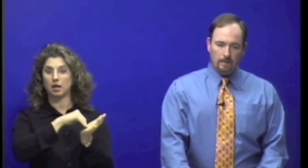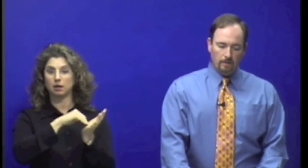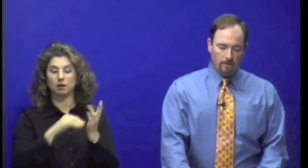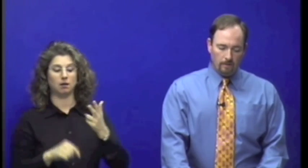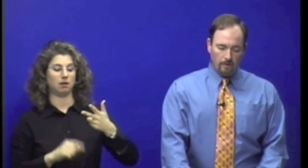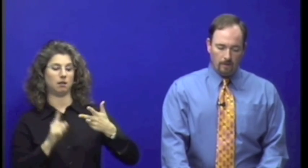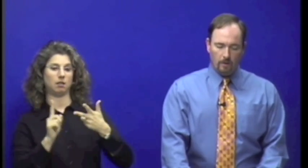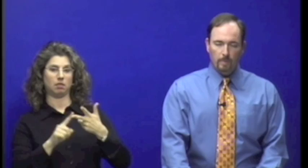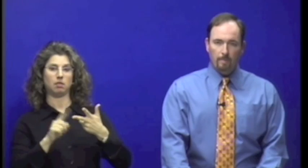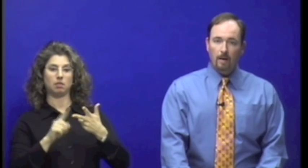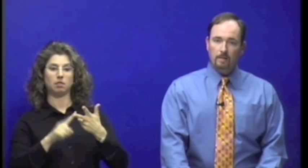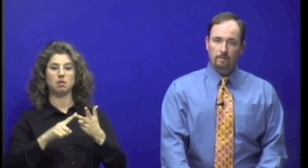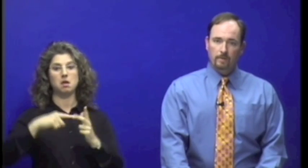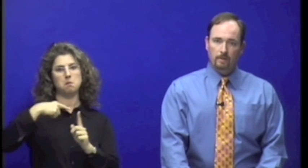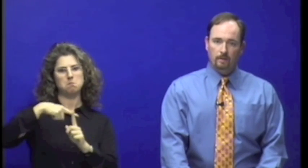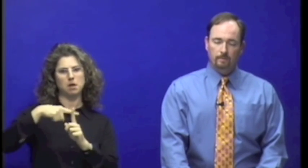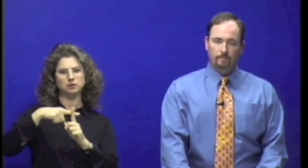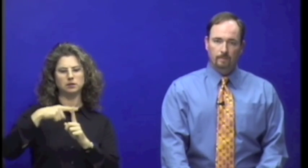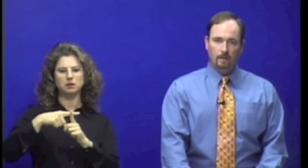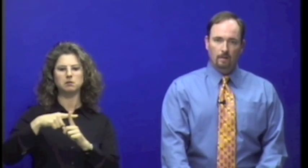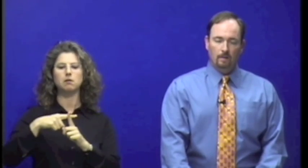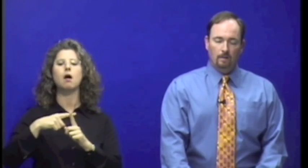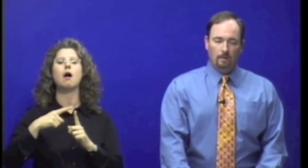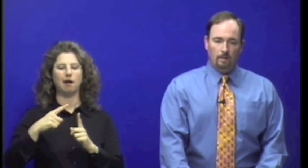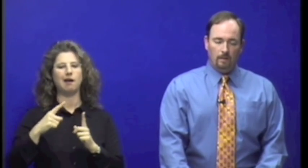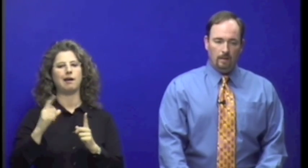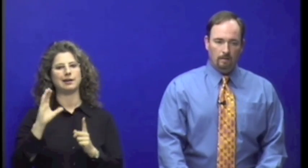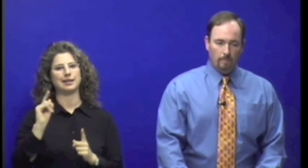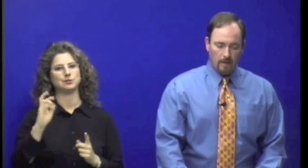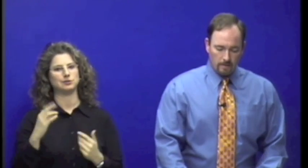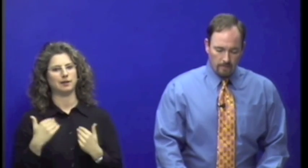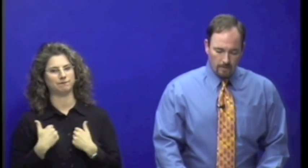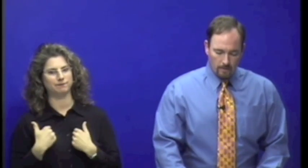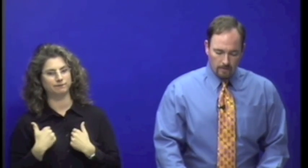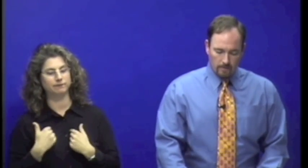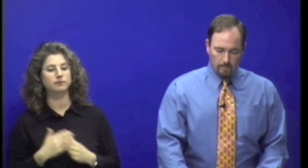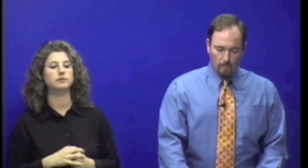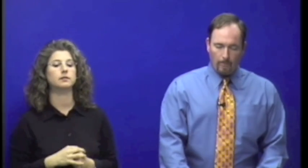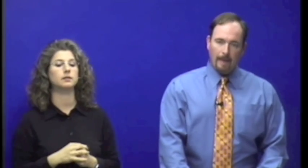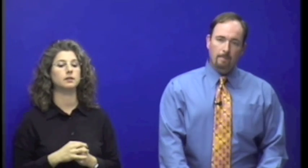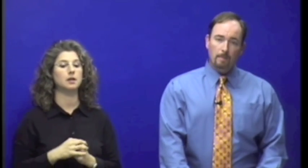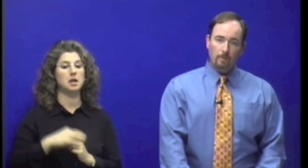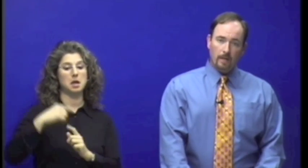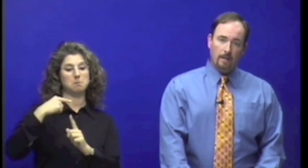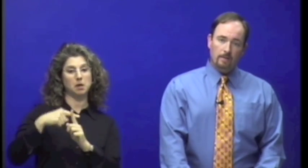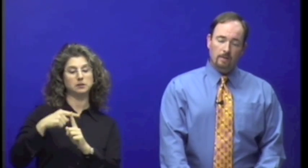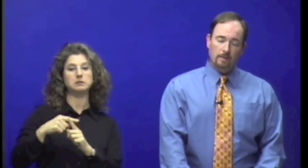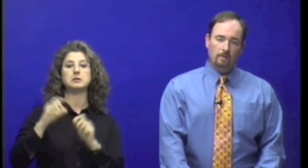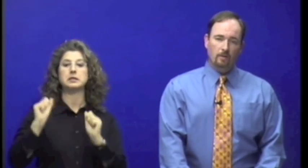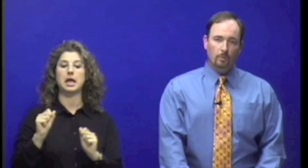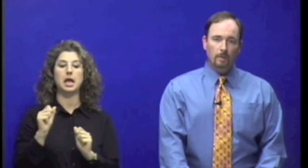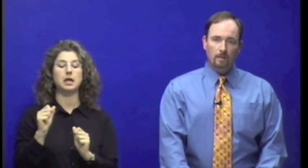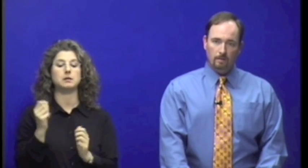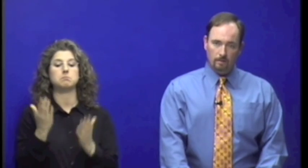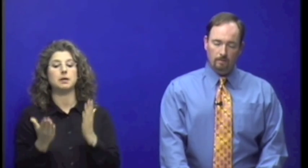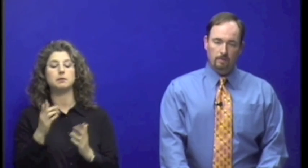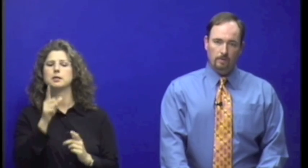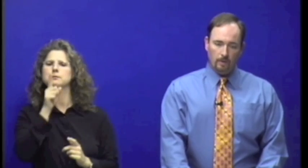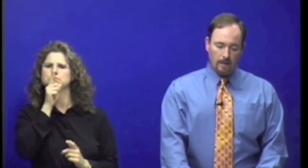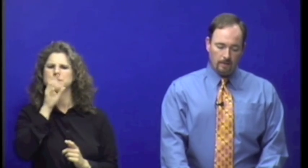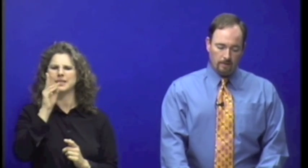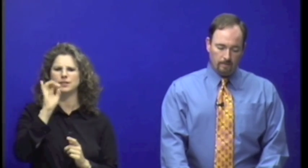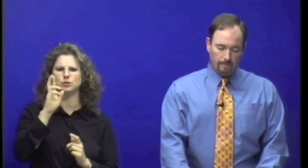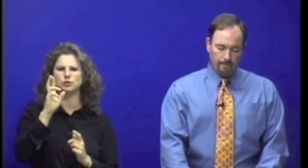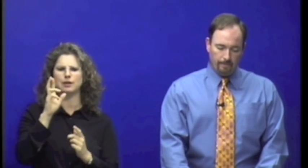And lastly, there could be a positive result. Now, positive results can be precancerous or could be